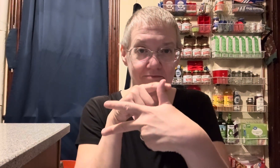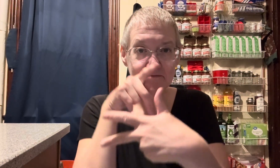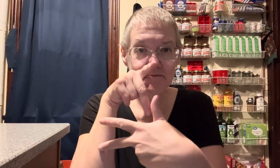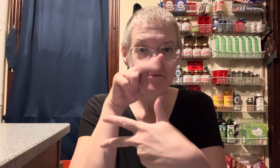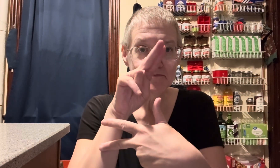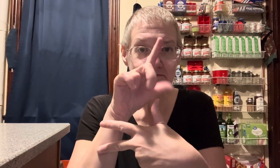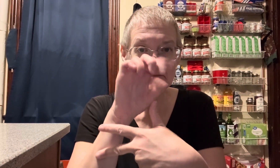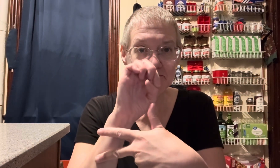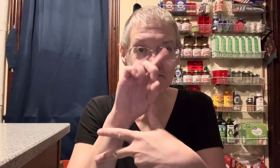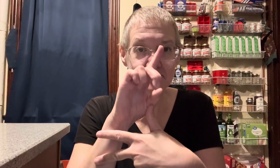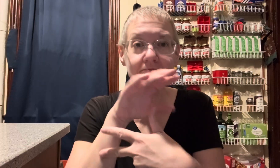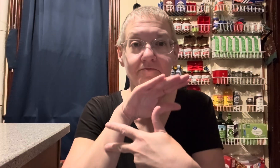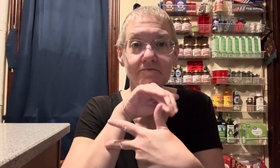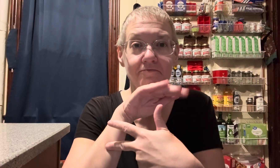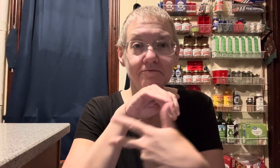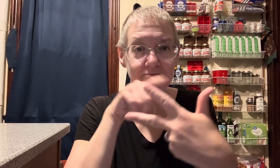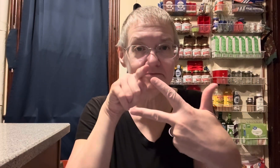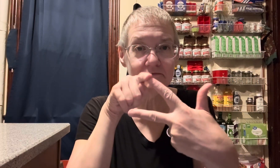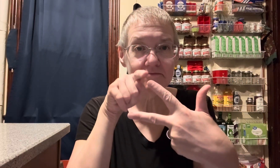different meats in it. It has pulled pork,